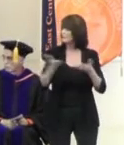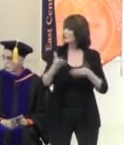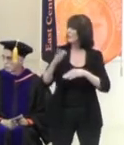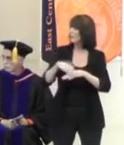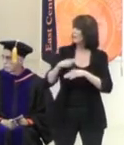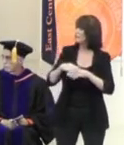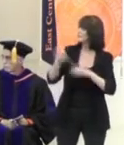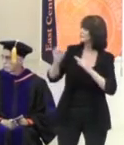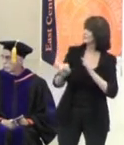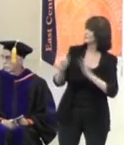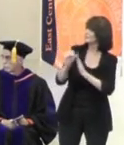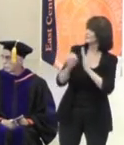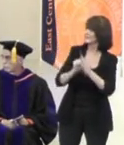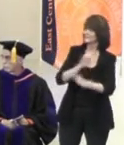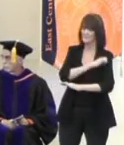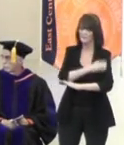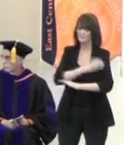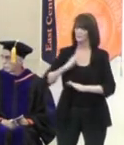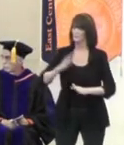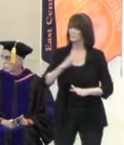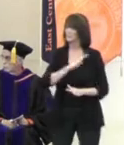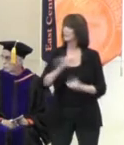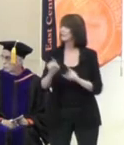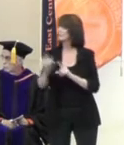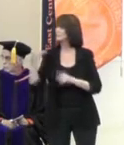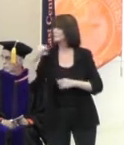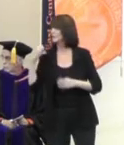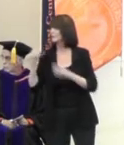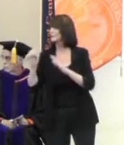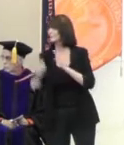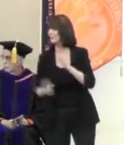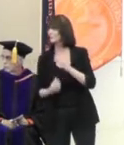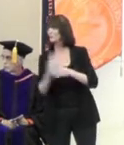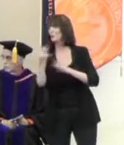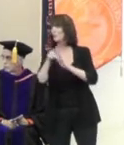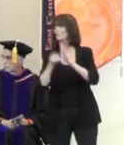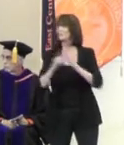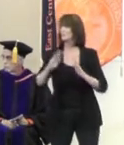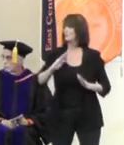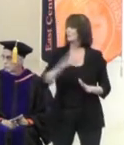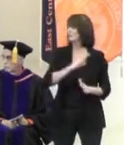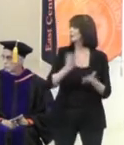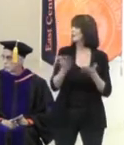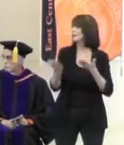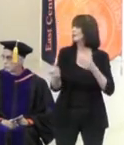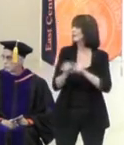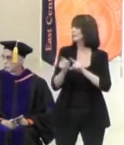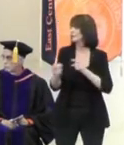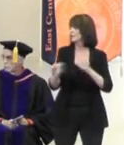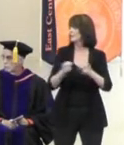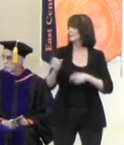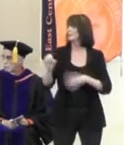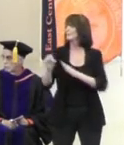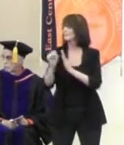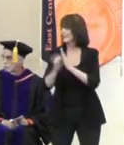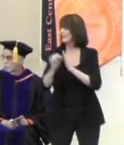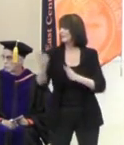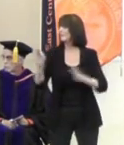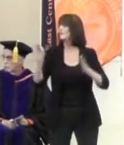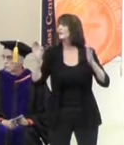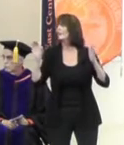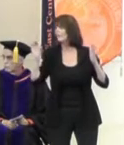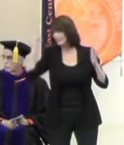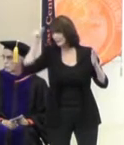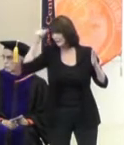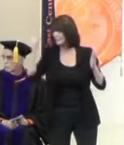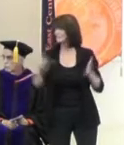of the Southern States Energy Board, chaired the Southern Growth Policies Board, and presided over the Council of State Governments. He